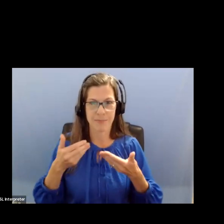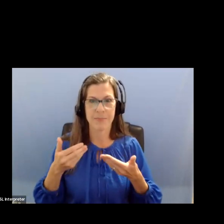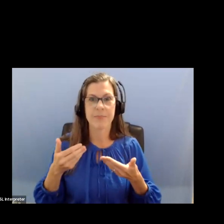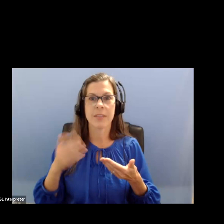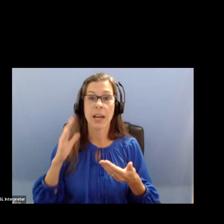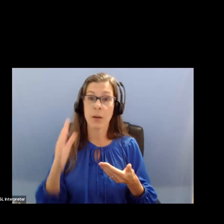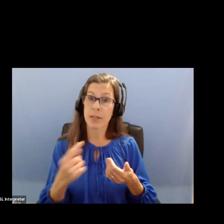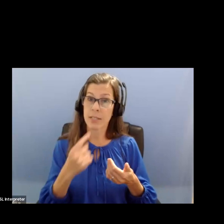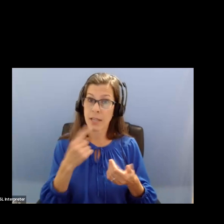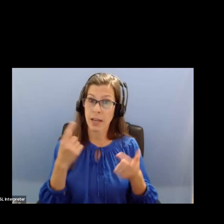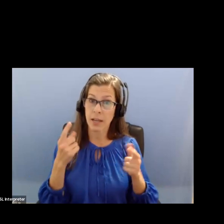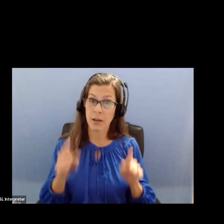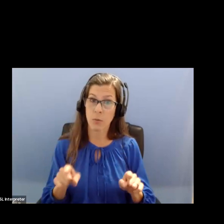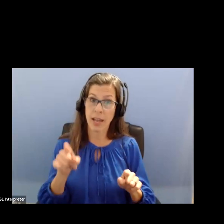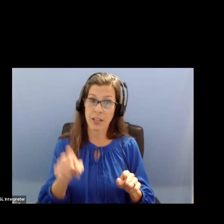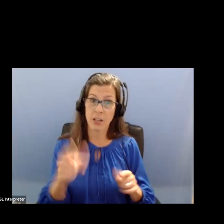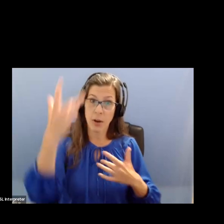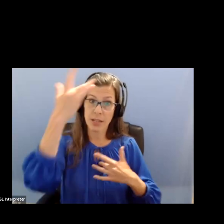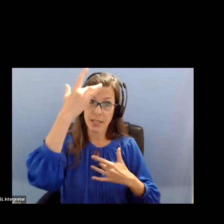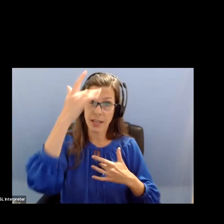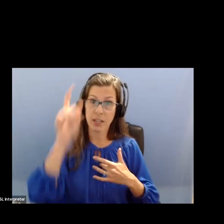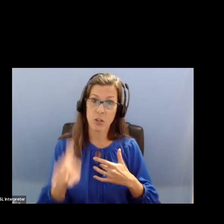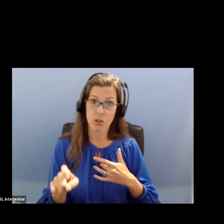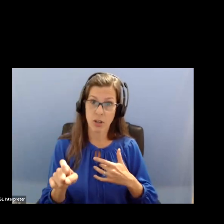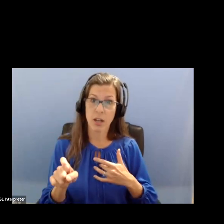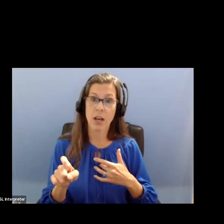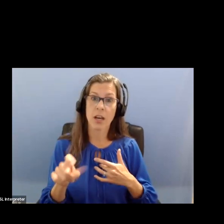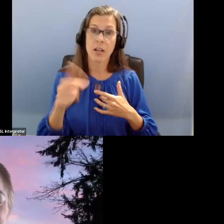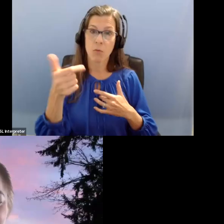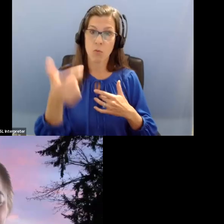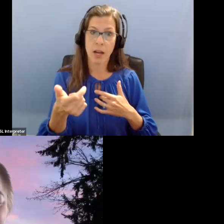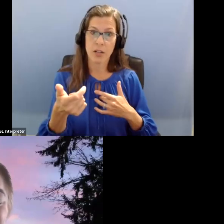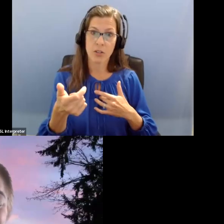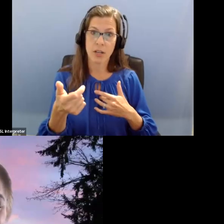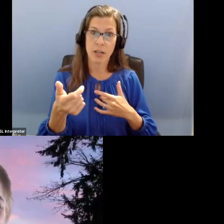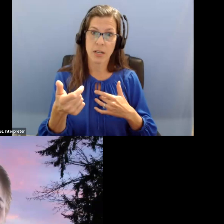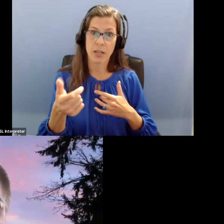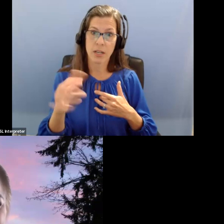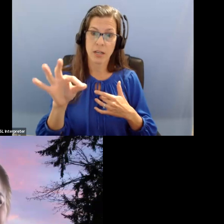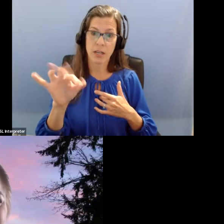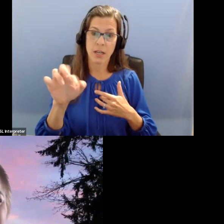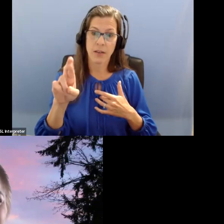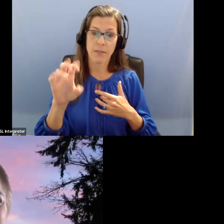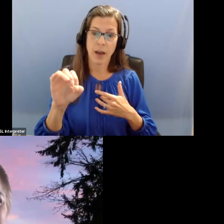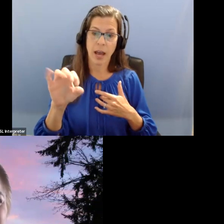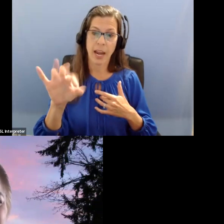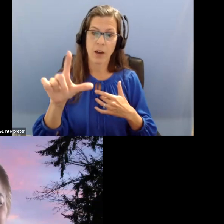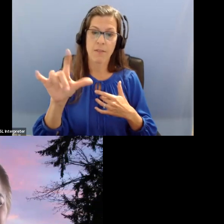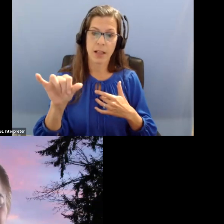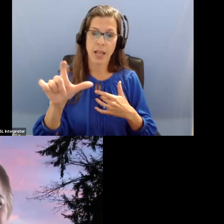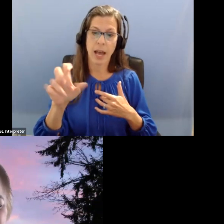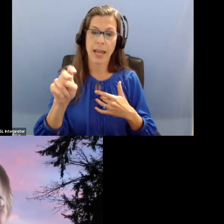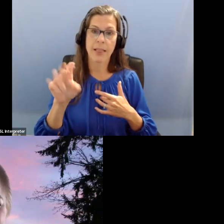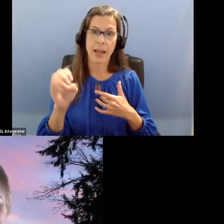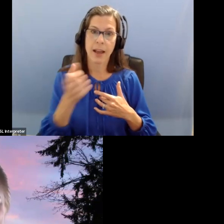I'll say when you are sick, I think you should definitely binge watch Firefly Lane. I absolutely